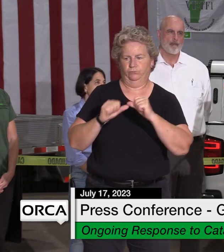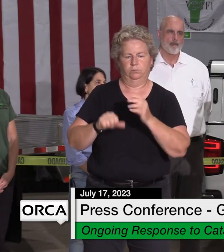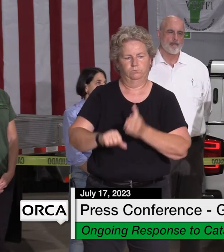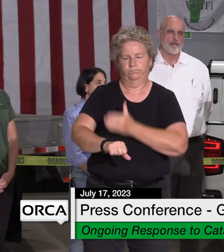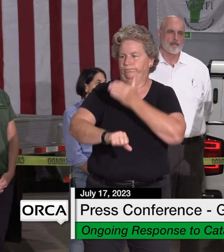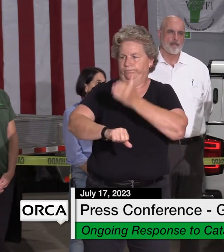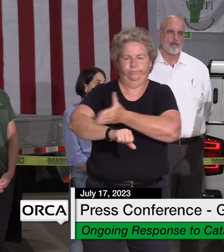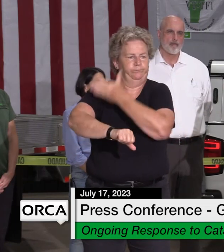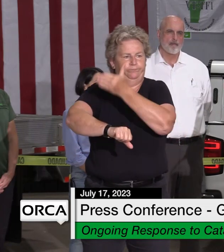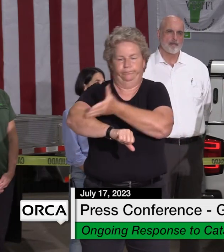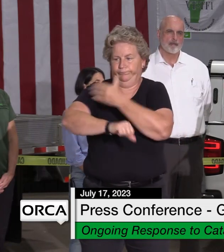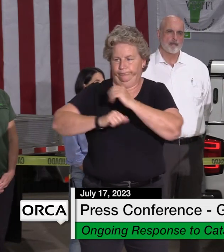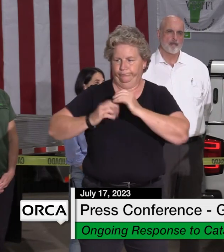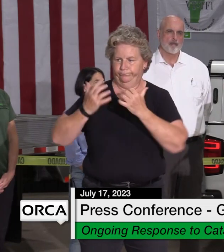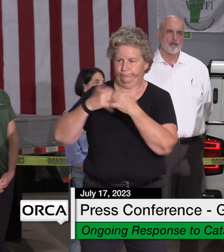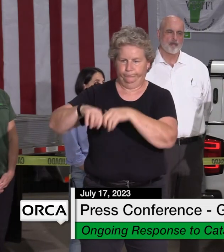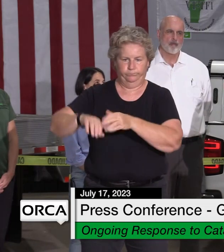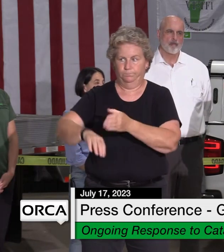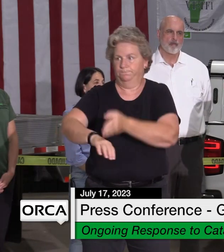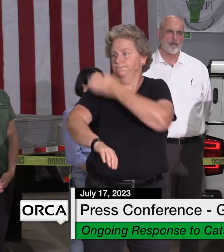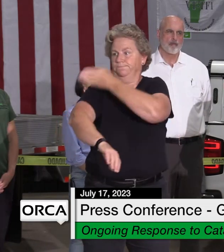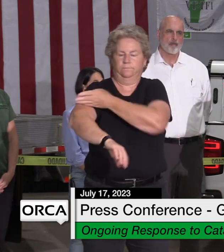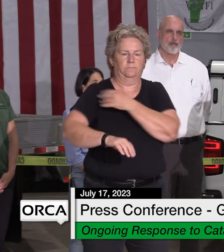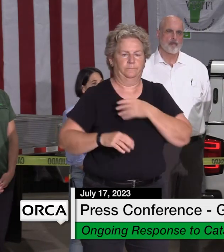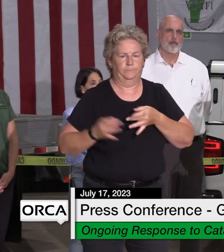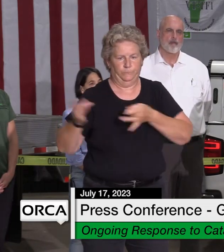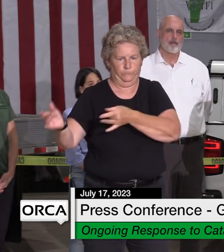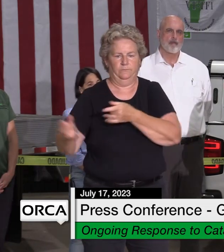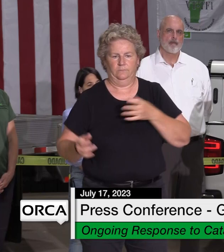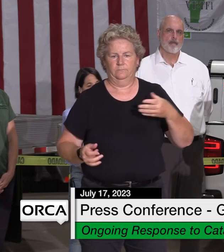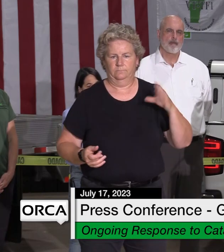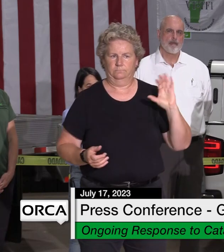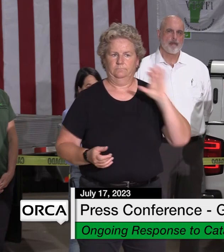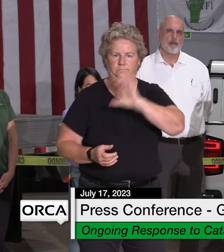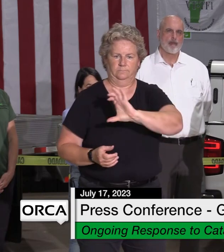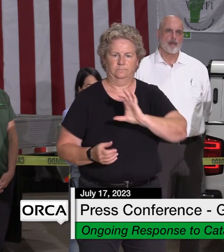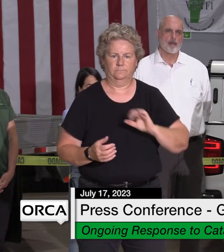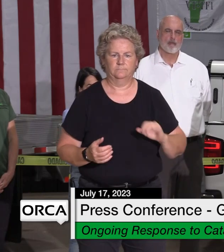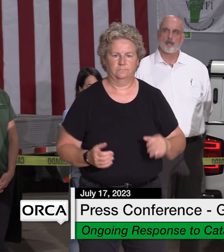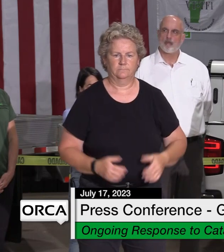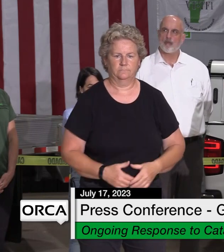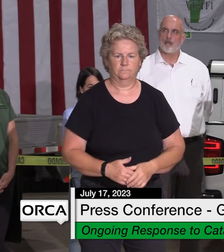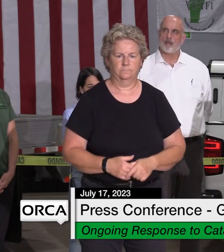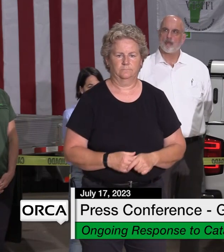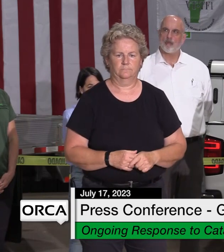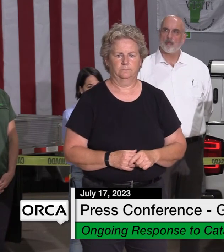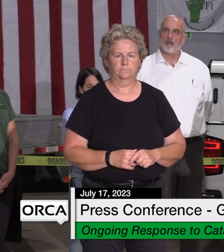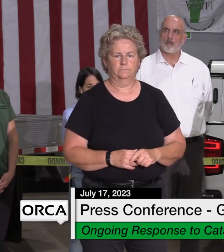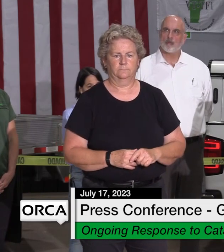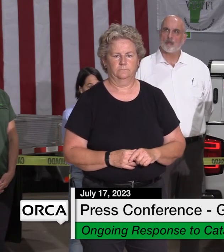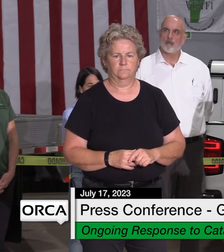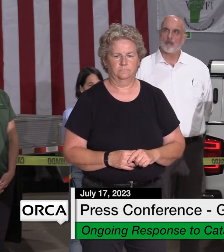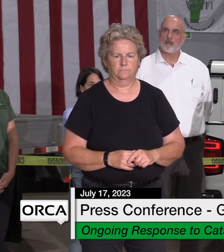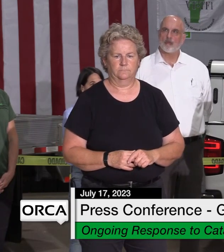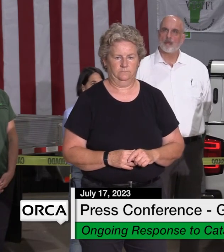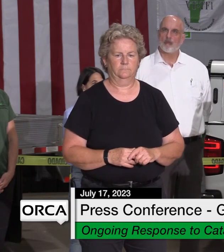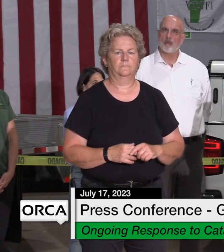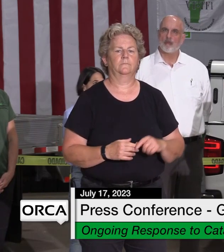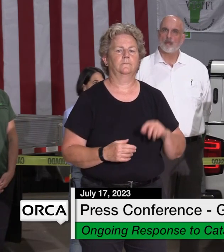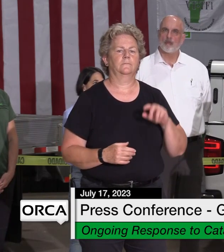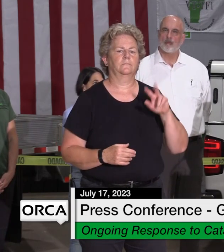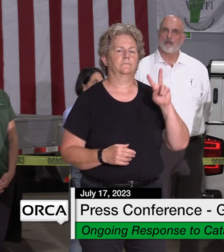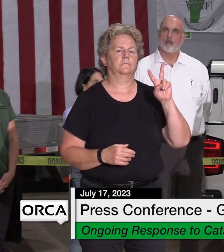quickly and to be with you for the long haul, just as our department has been doing, as the governor noted, in the response to